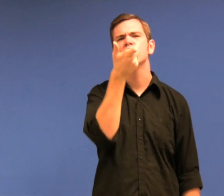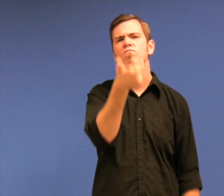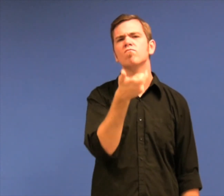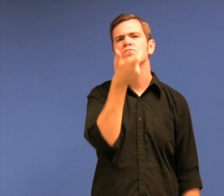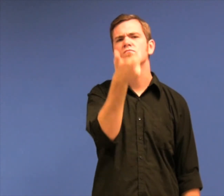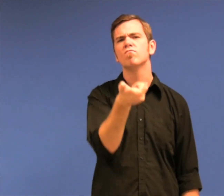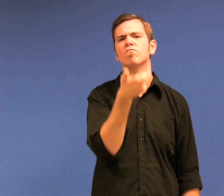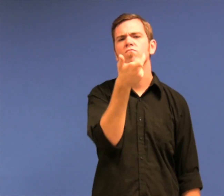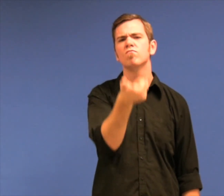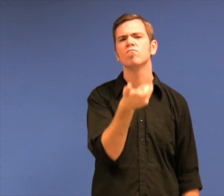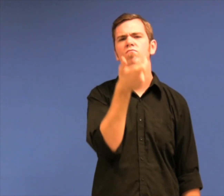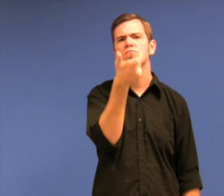Watch.